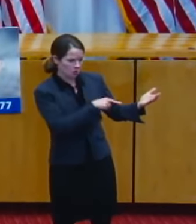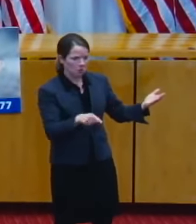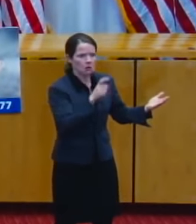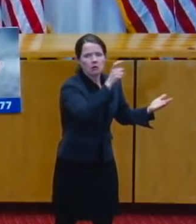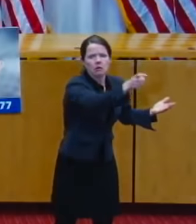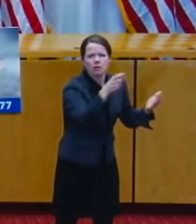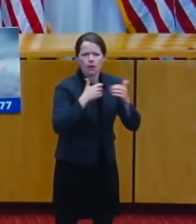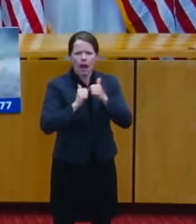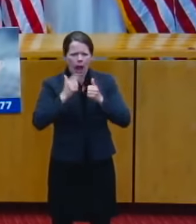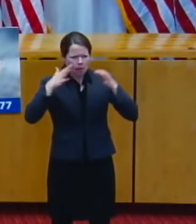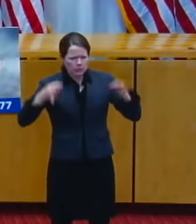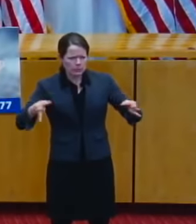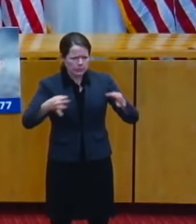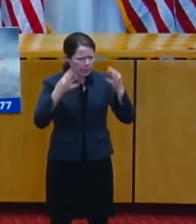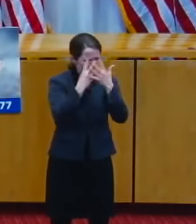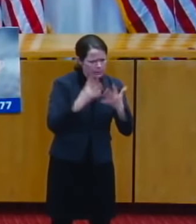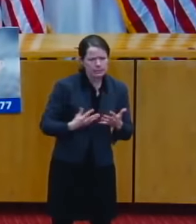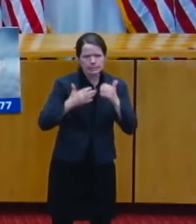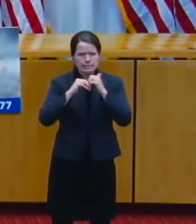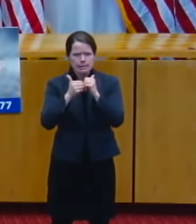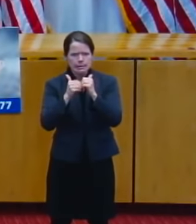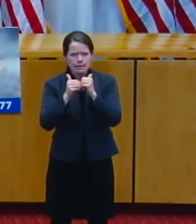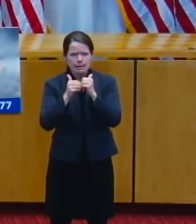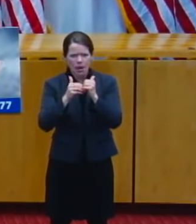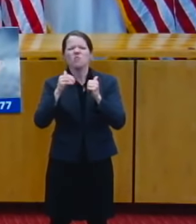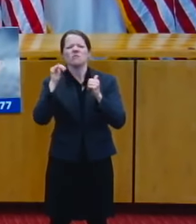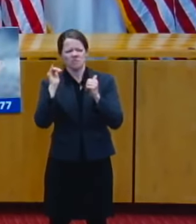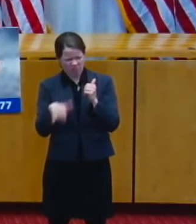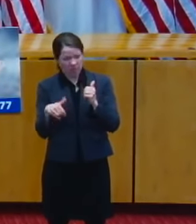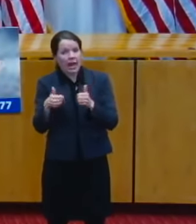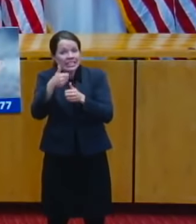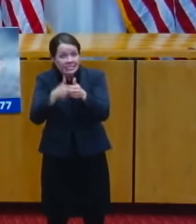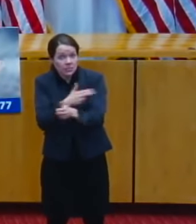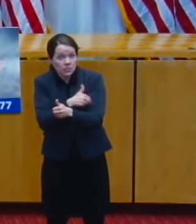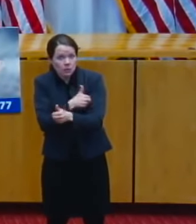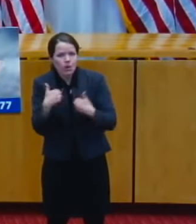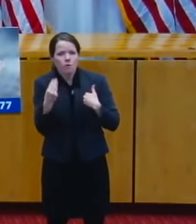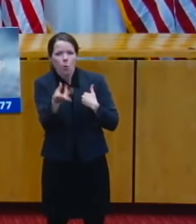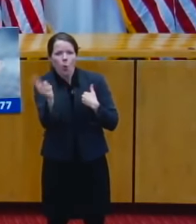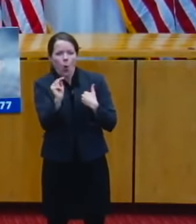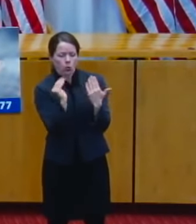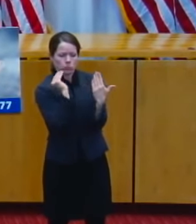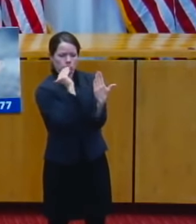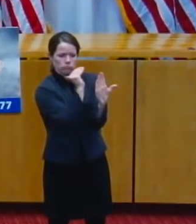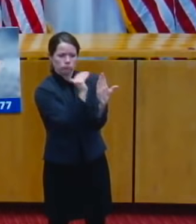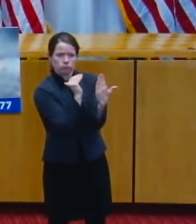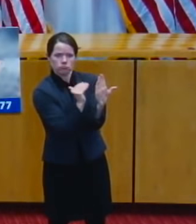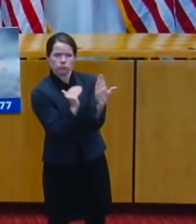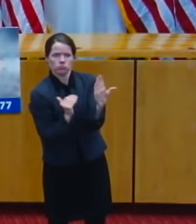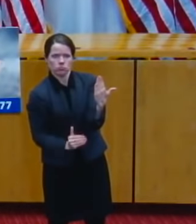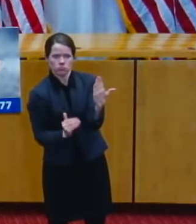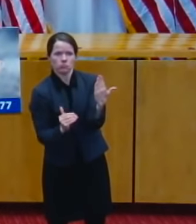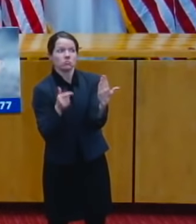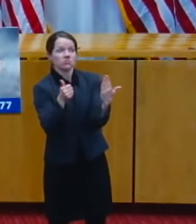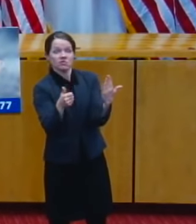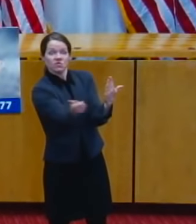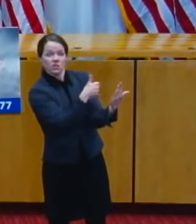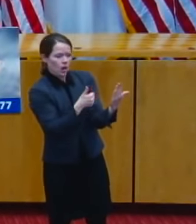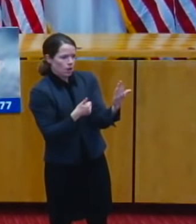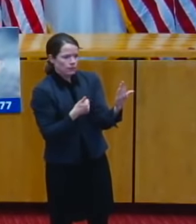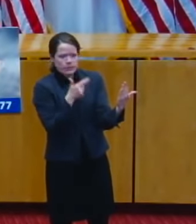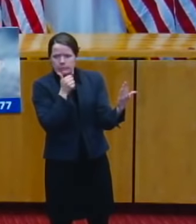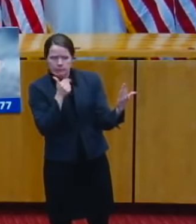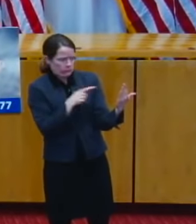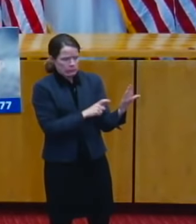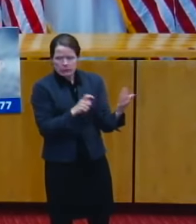with what are called crisis standards of care. And today, Massachusetts is releasing its recommendations. They are,